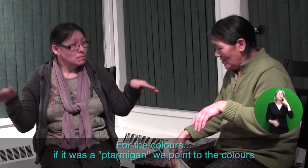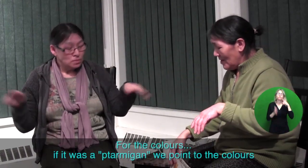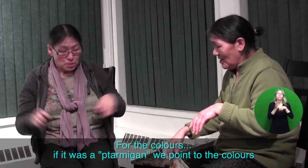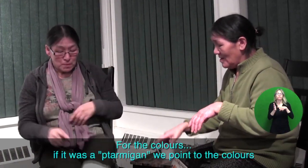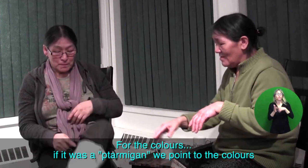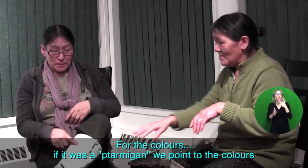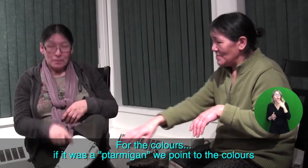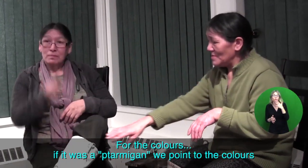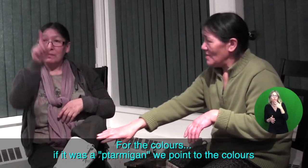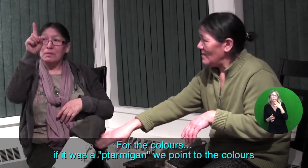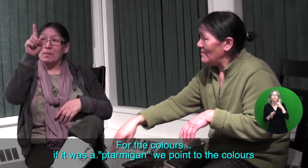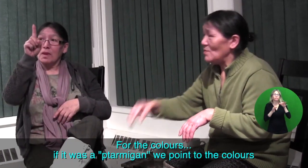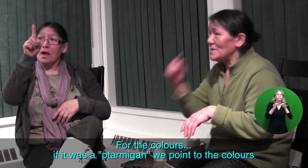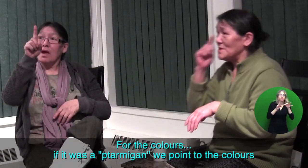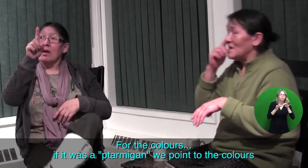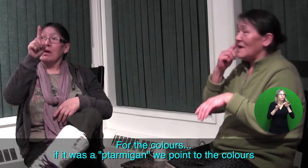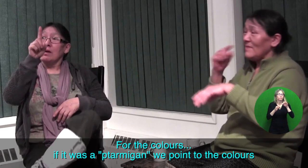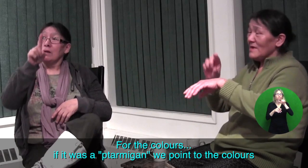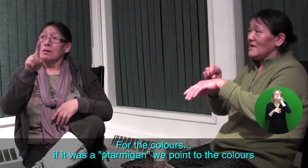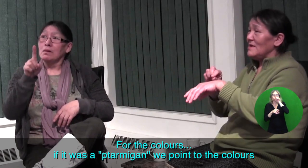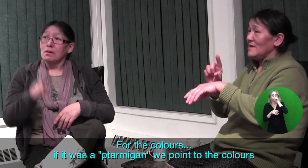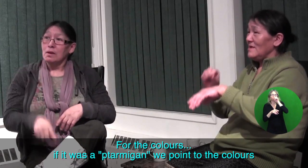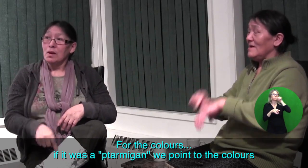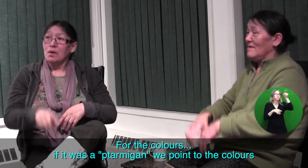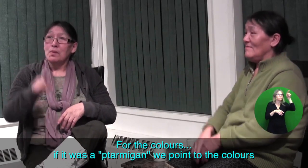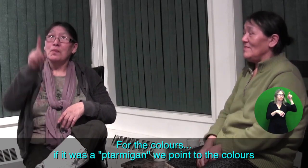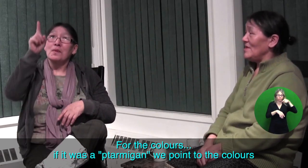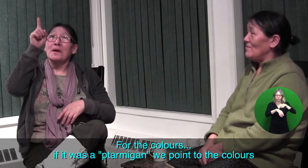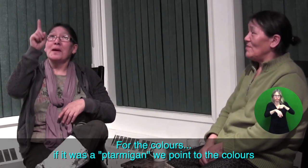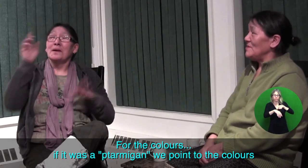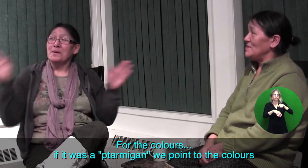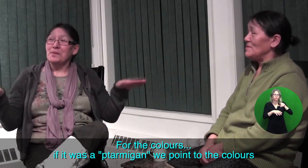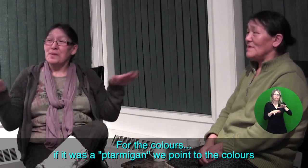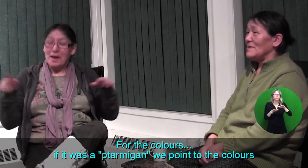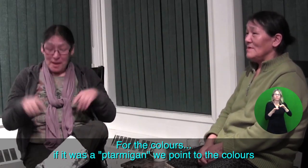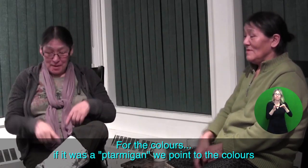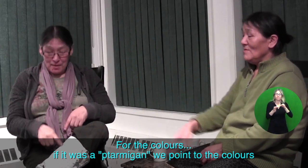Like for the colors, if it was a ptarmigan,